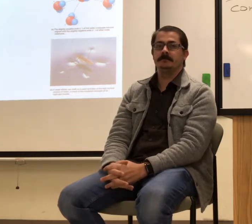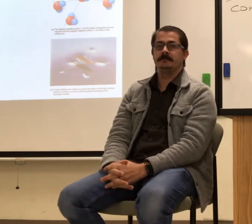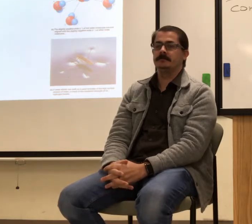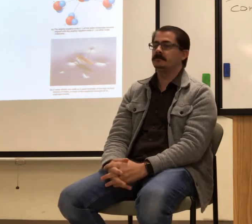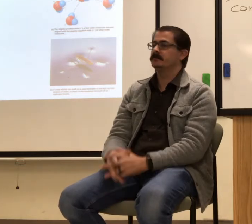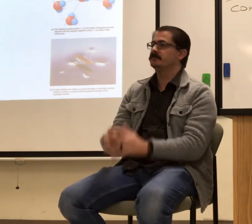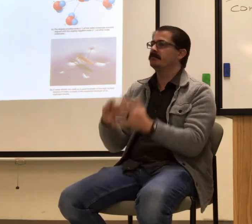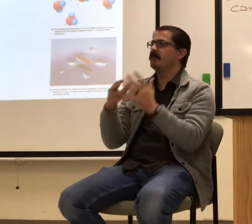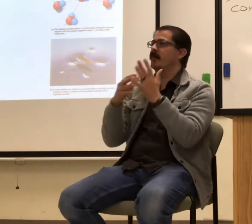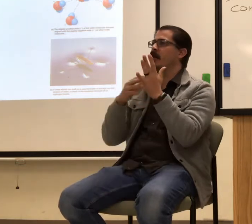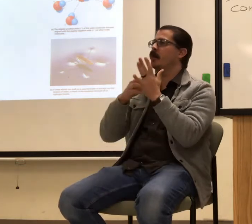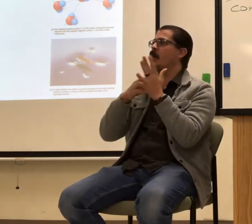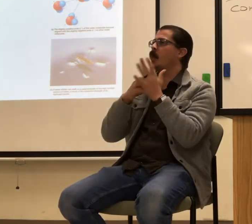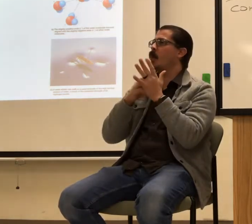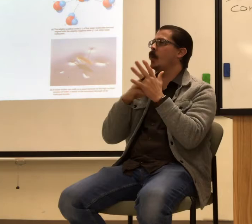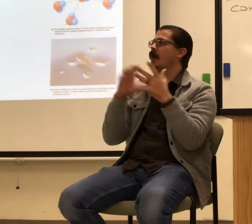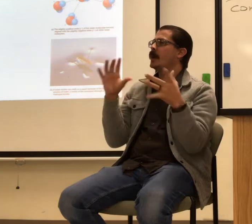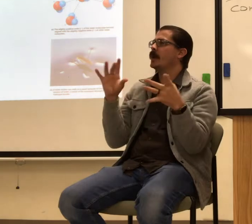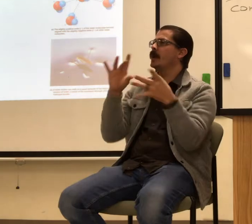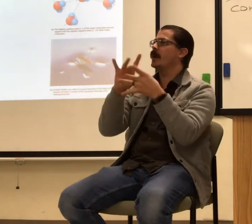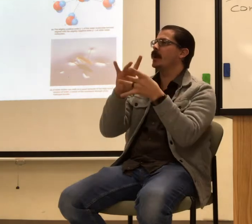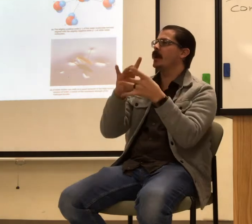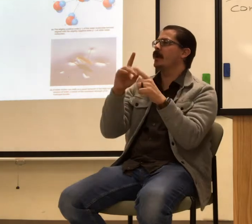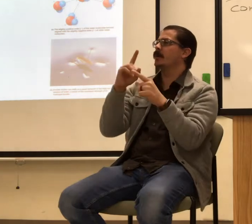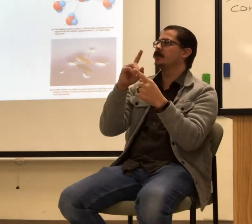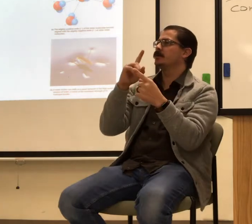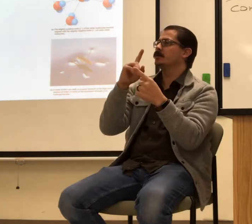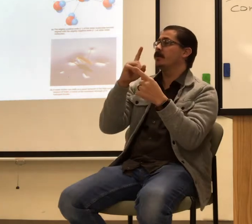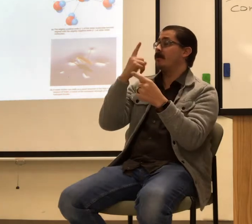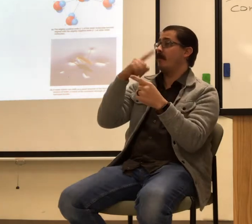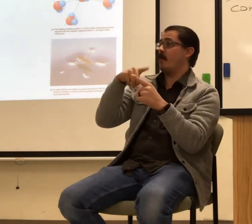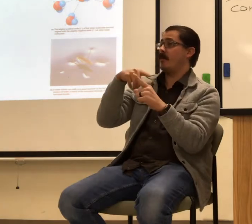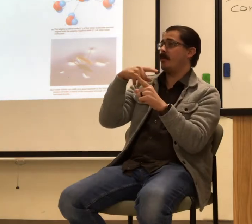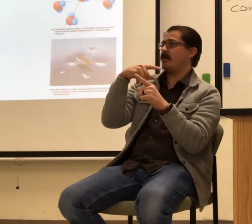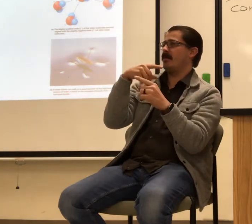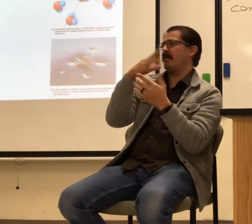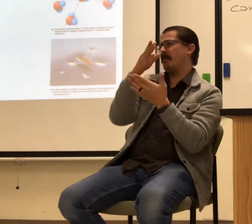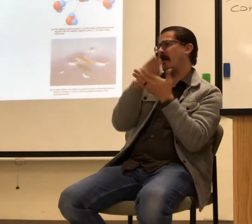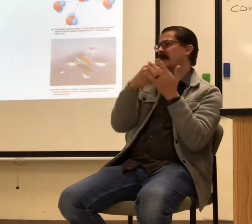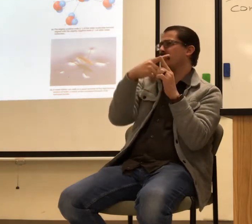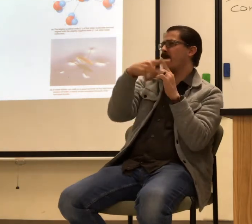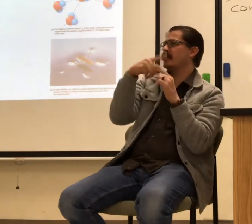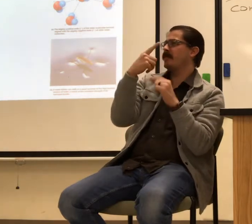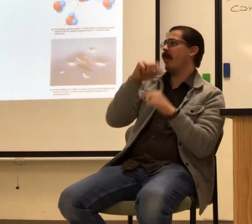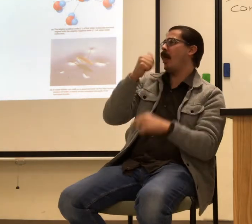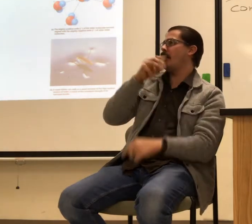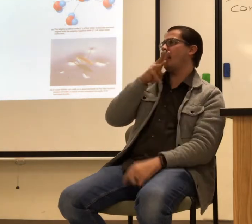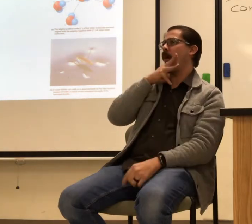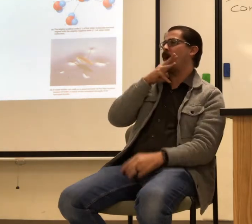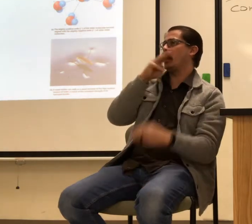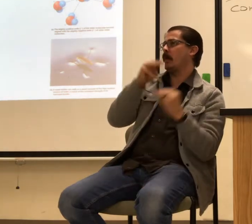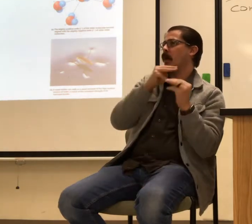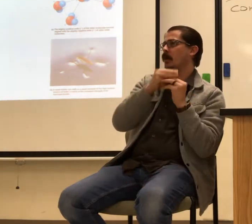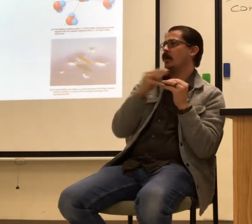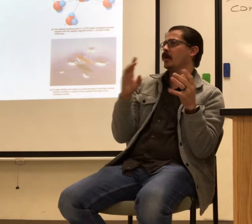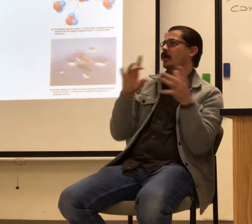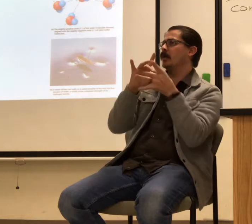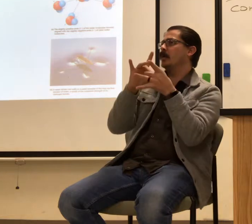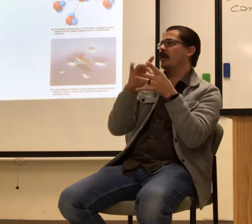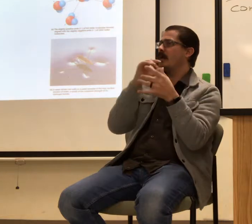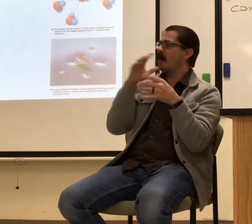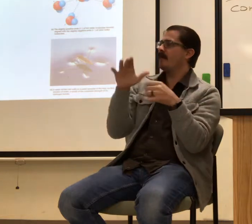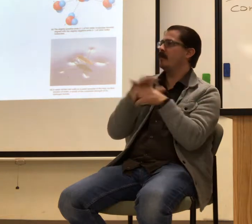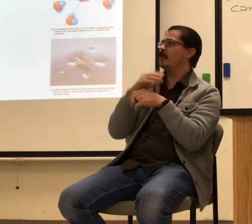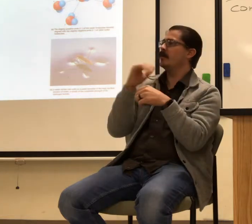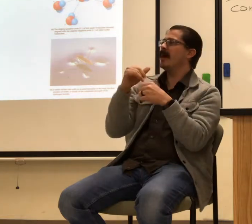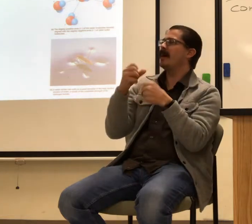weakly attracted to the partial positive charge of a hydrogen atom of a neighboring water molecule. And that creates a